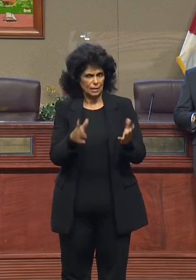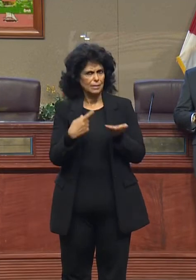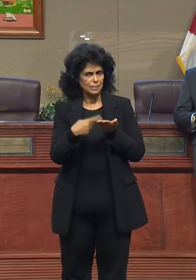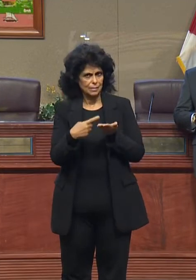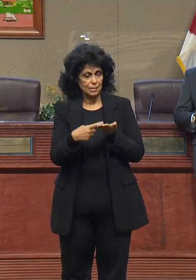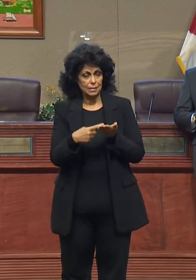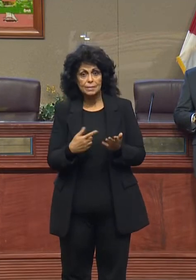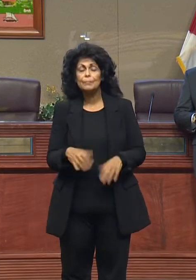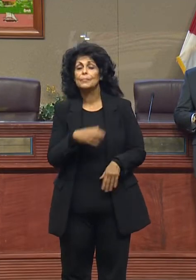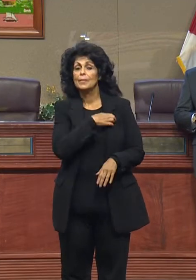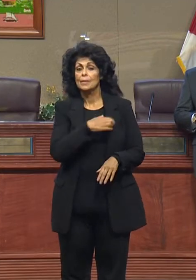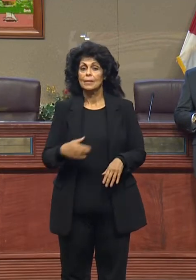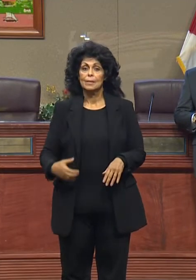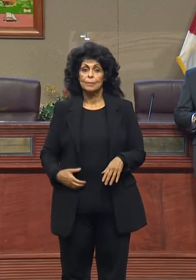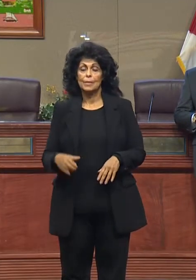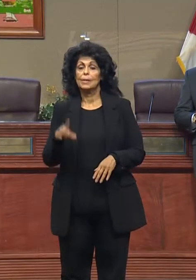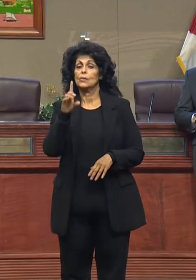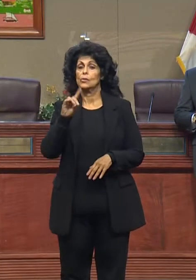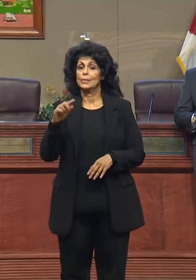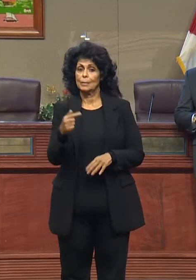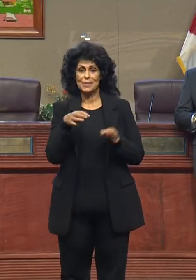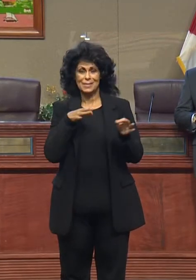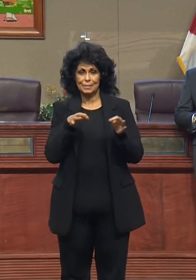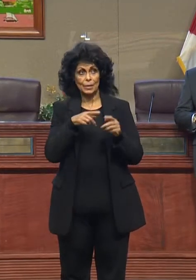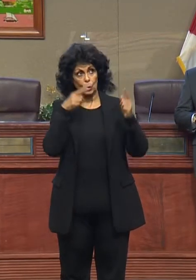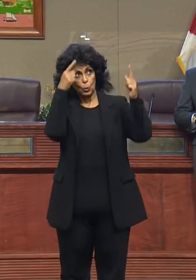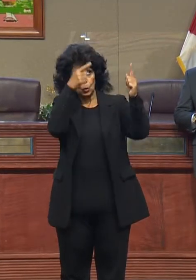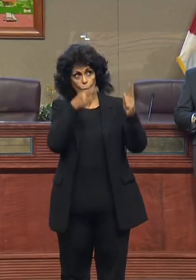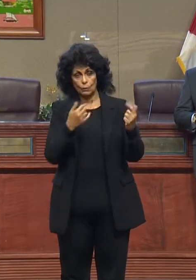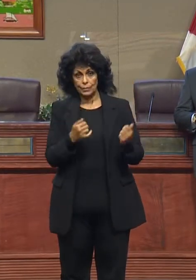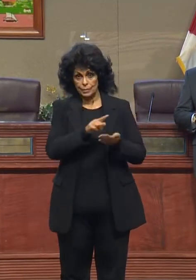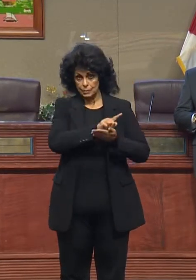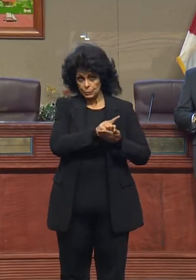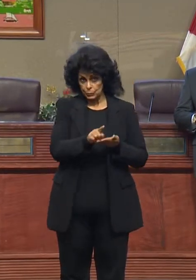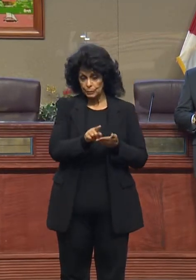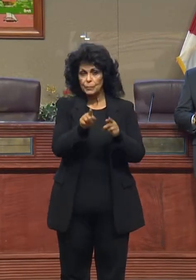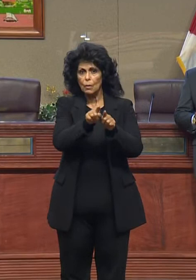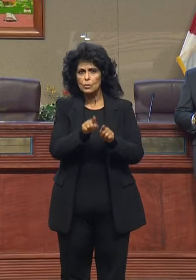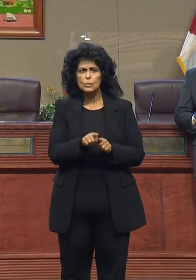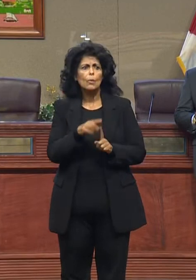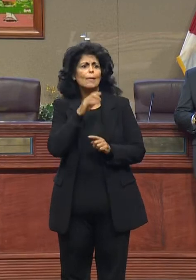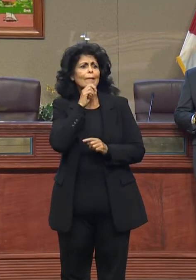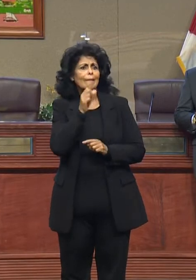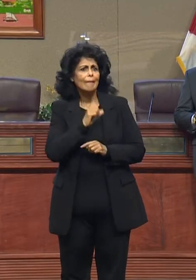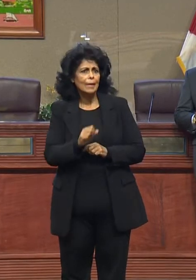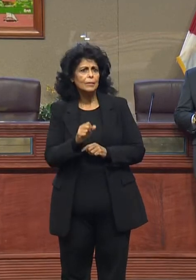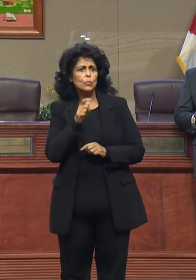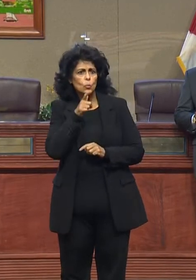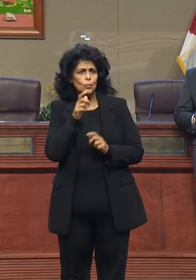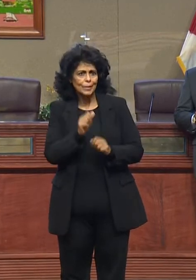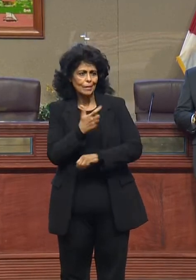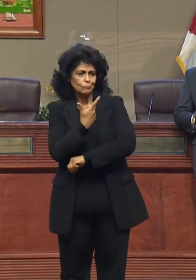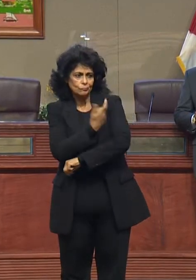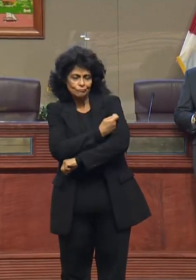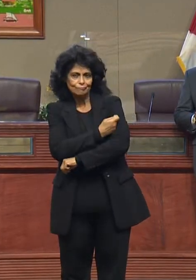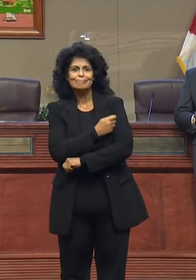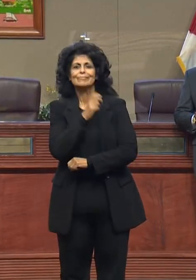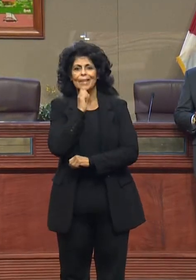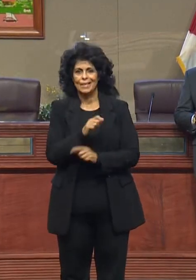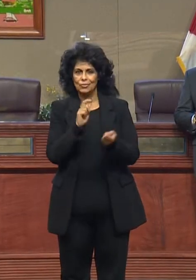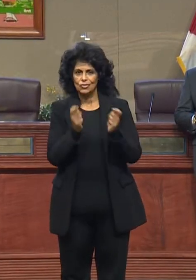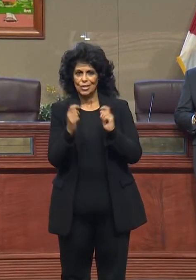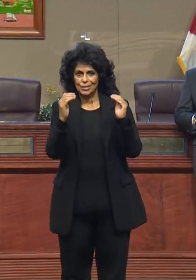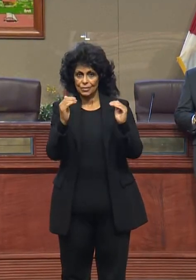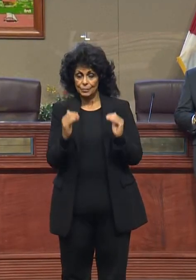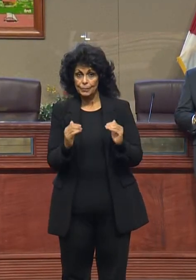County Mayor Jerry O. Demings will discuss our goals for the week, the lowering of the age requirement for the vaccine, and the partnership with our